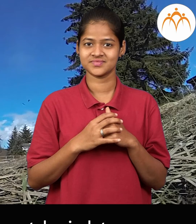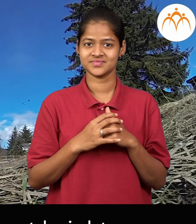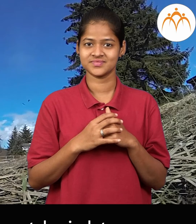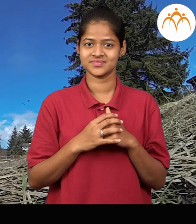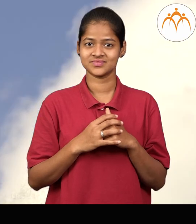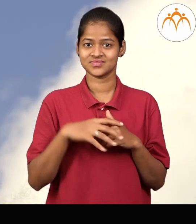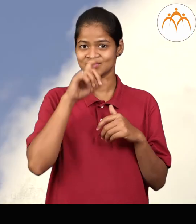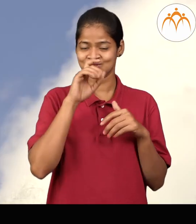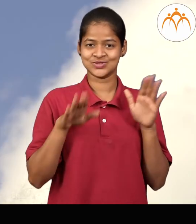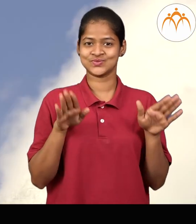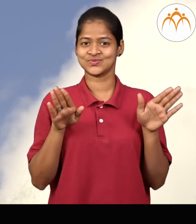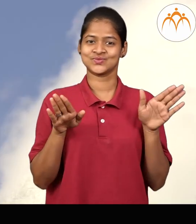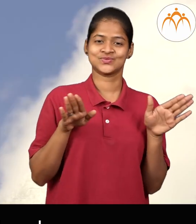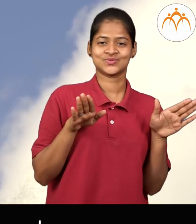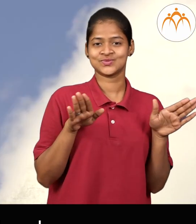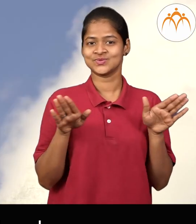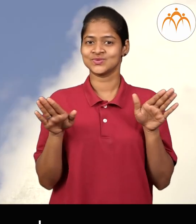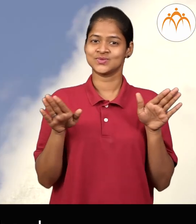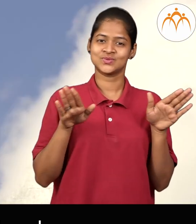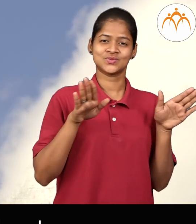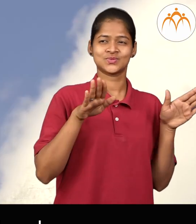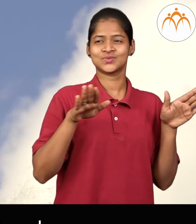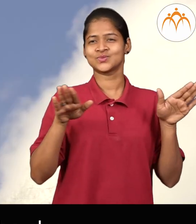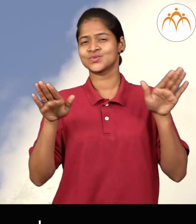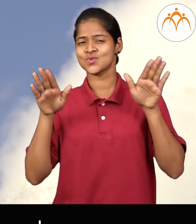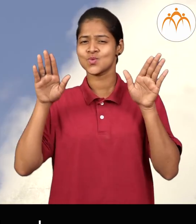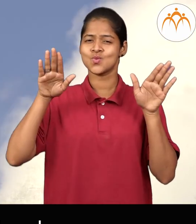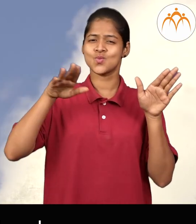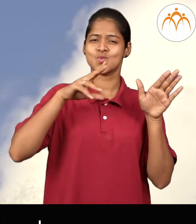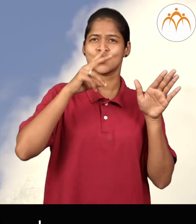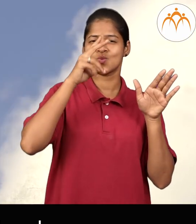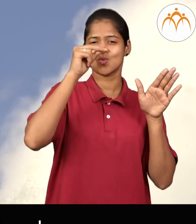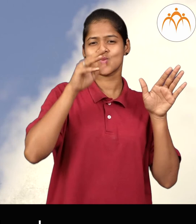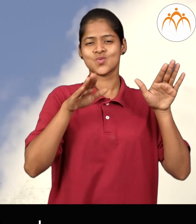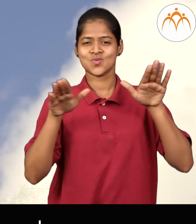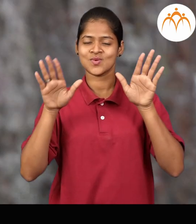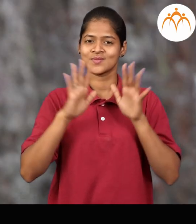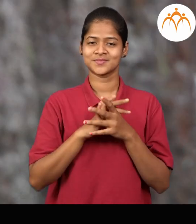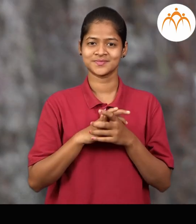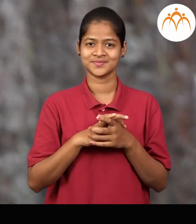Kite. Kite. Kite flies in the sky. Sparrow.